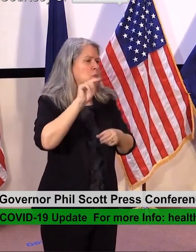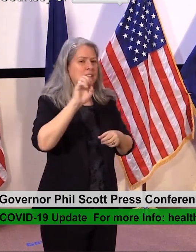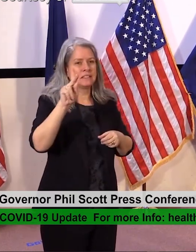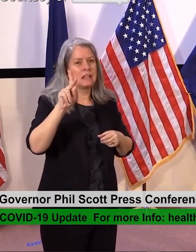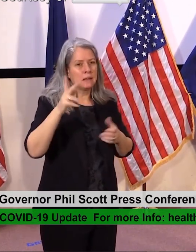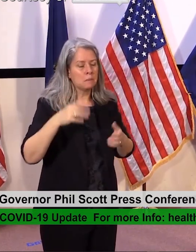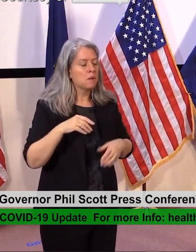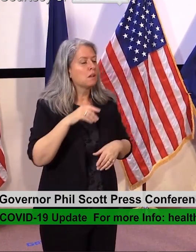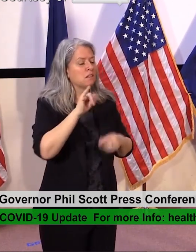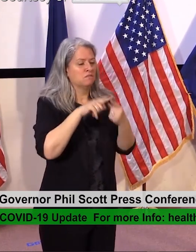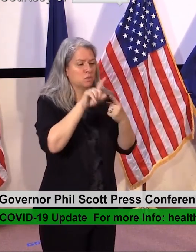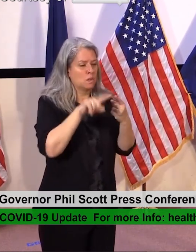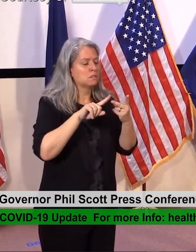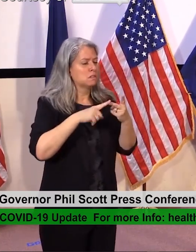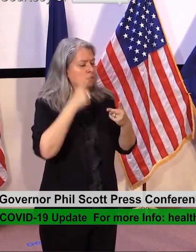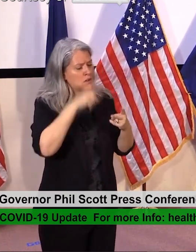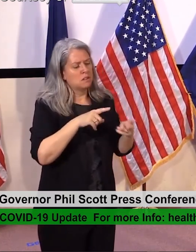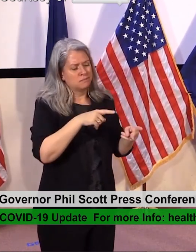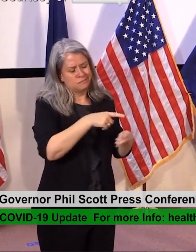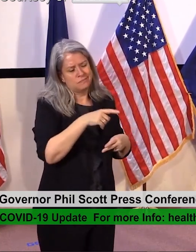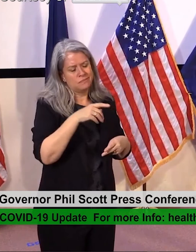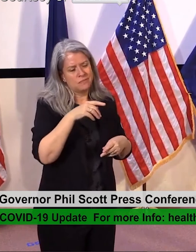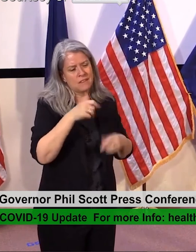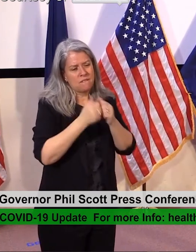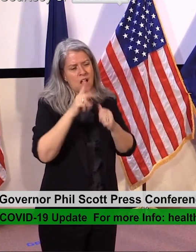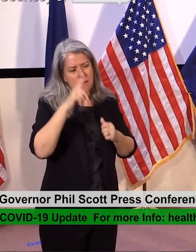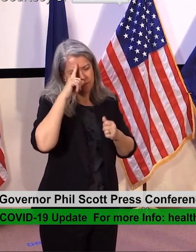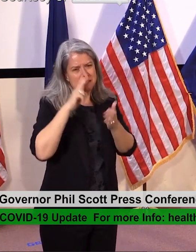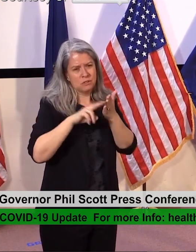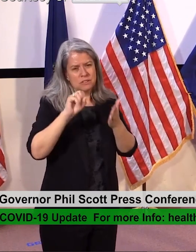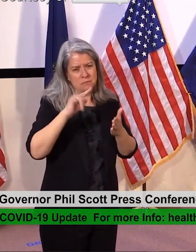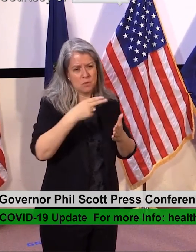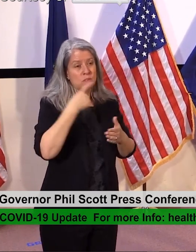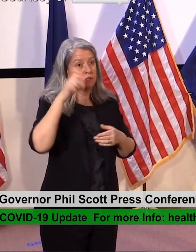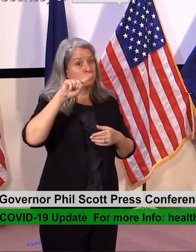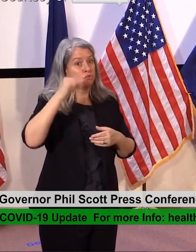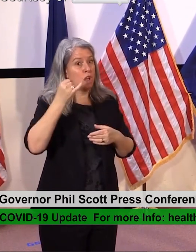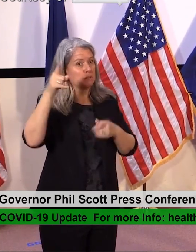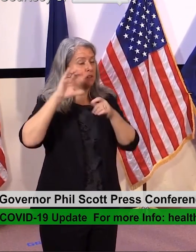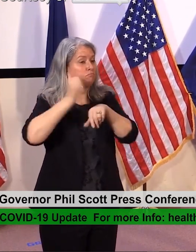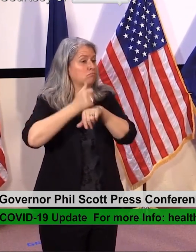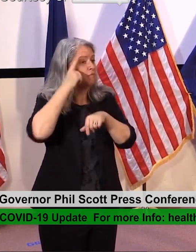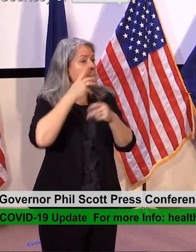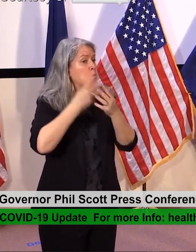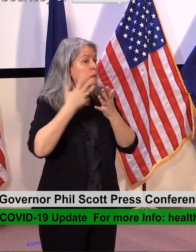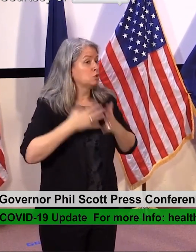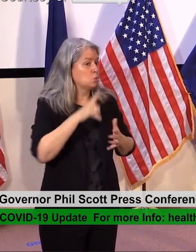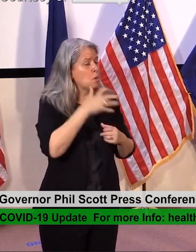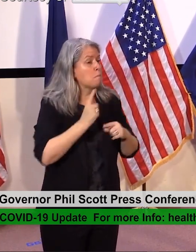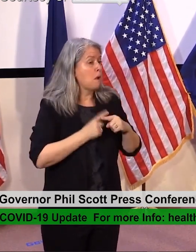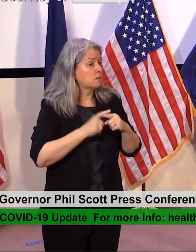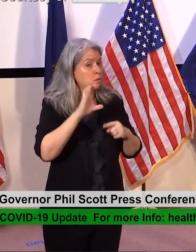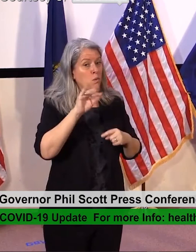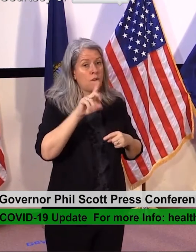for Secretary Smith. You mentioned the St. John's Murray facility as search for inmates who may have tested